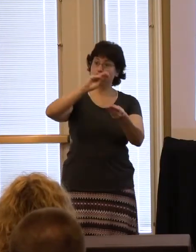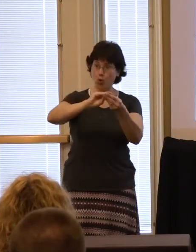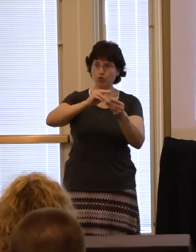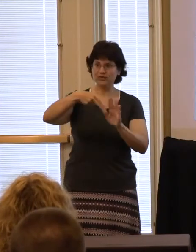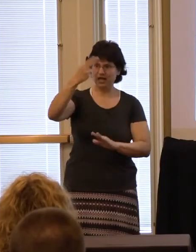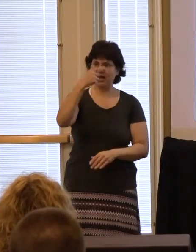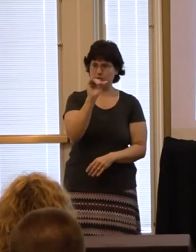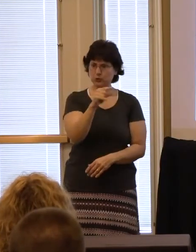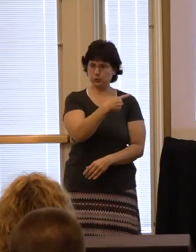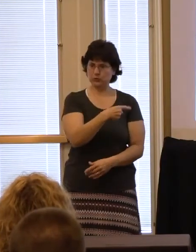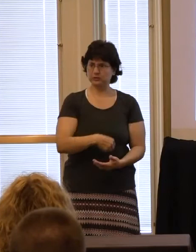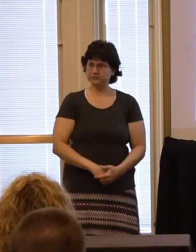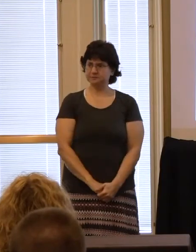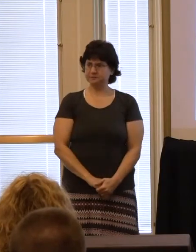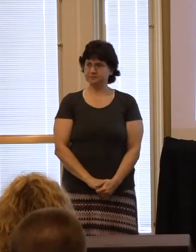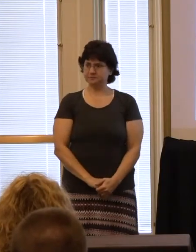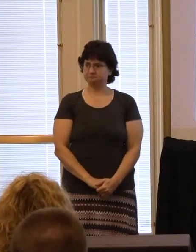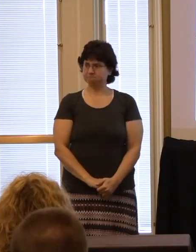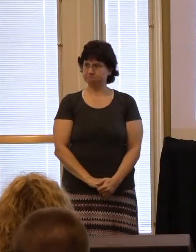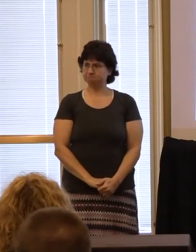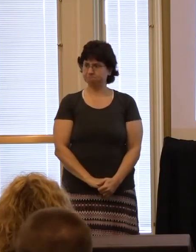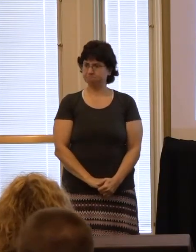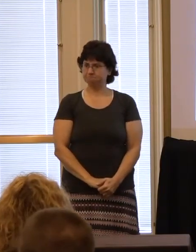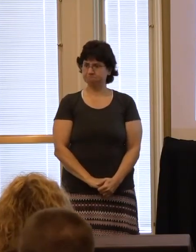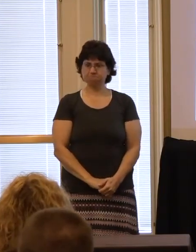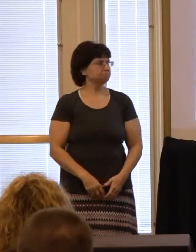very high.